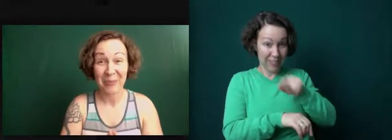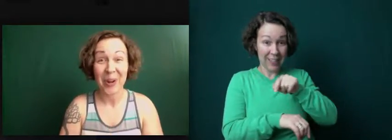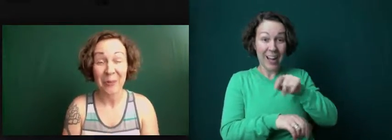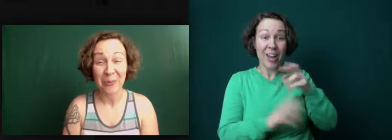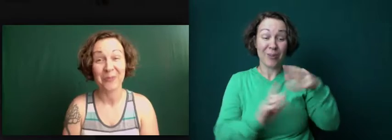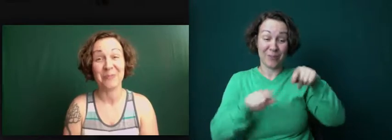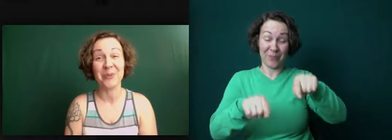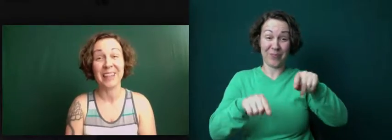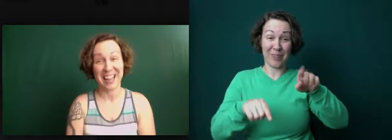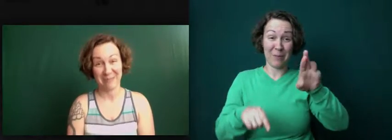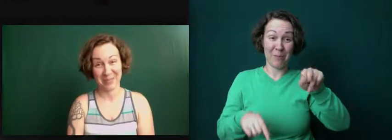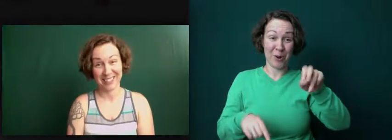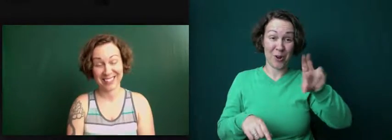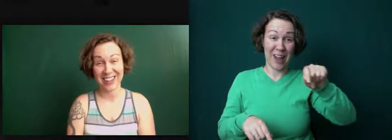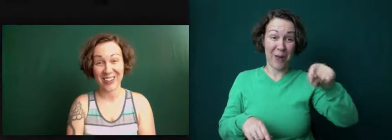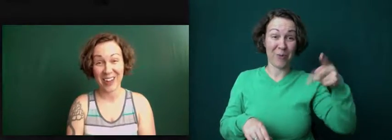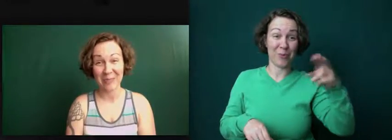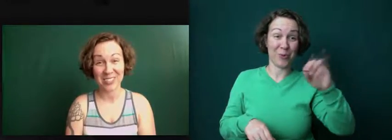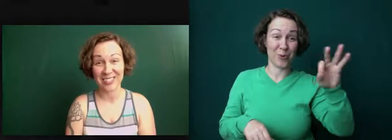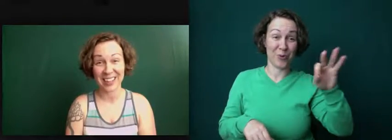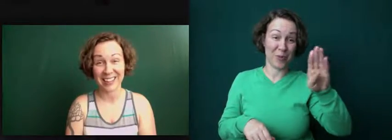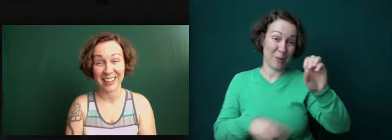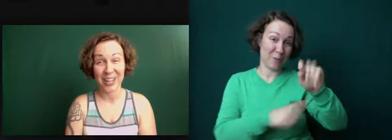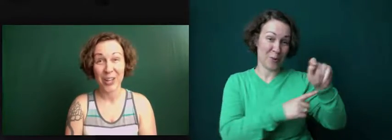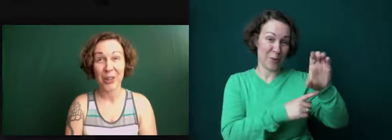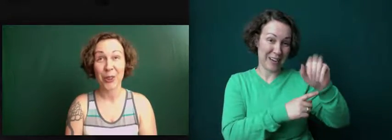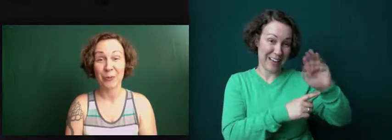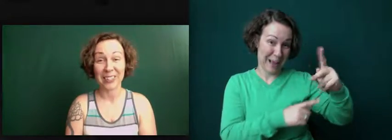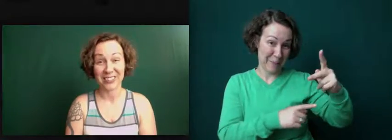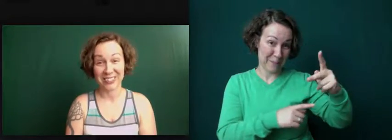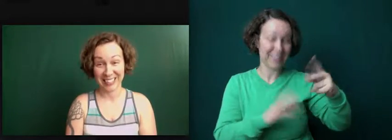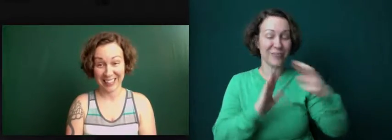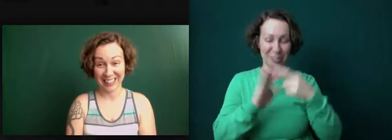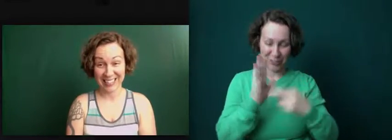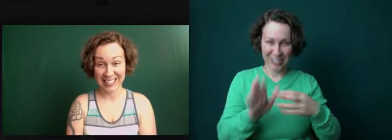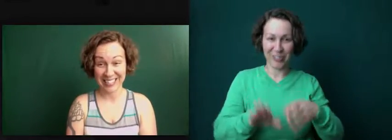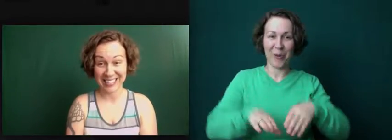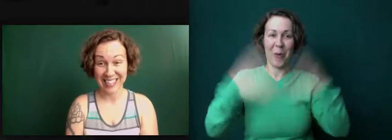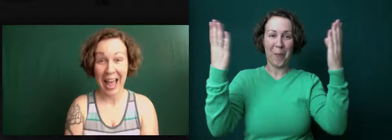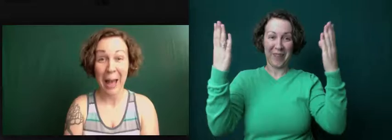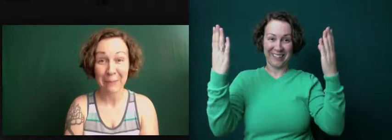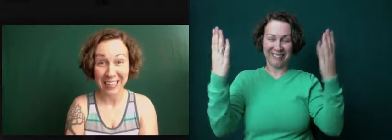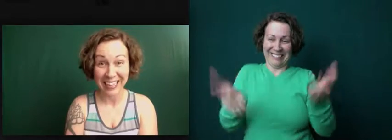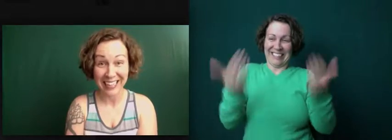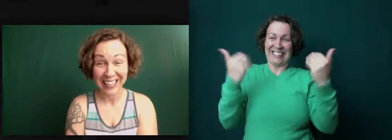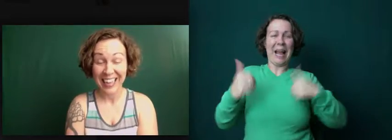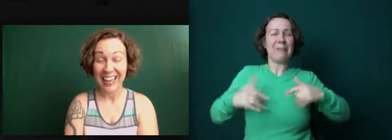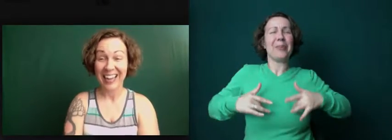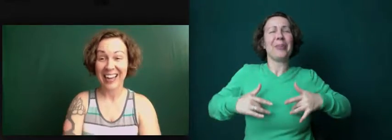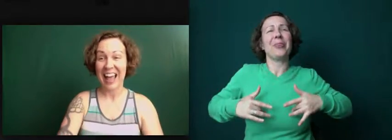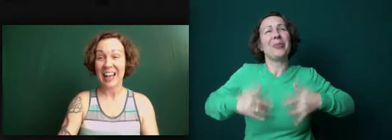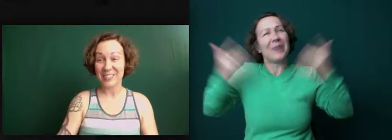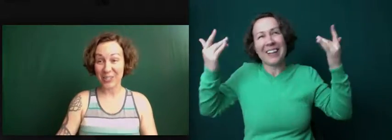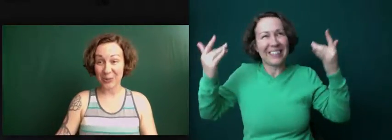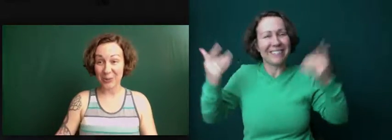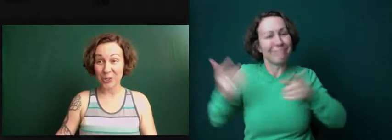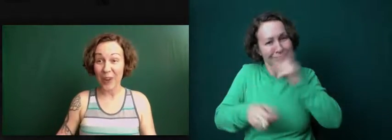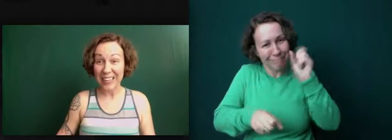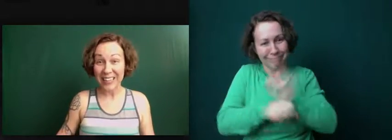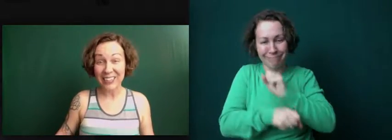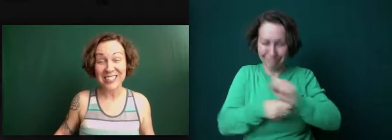for Burnout Proof Bootcamp. So I'm just like thrilled that this is happening. As